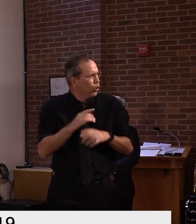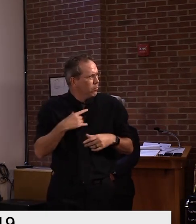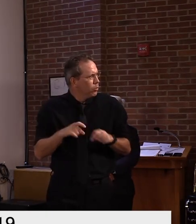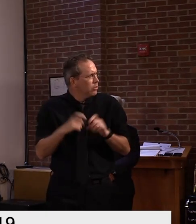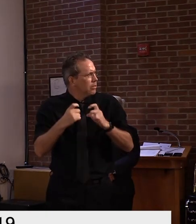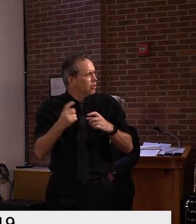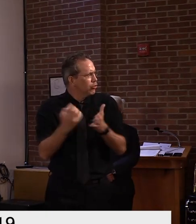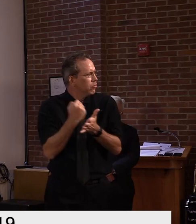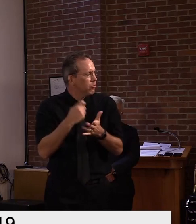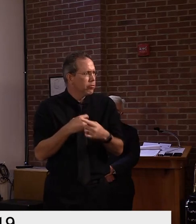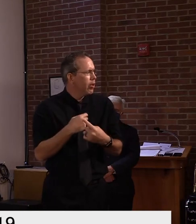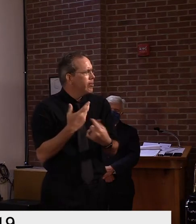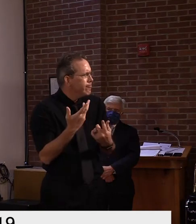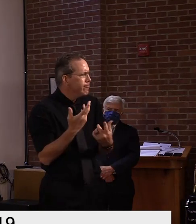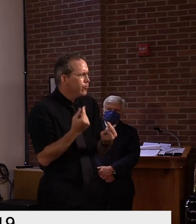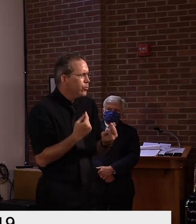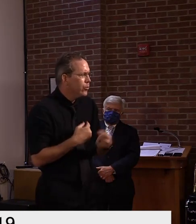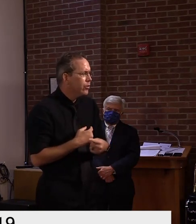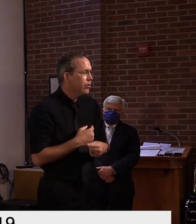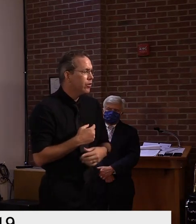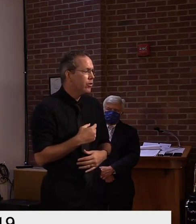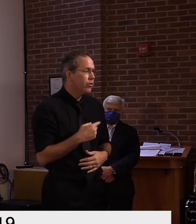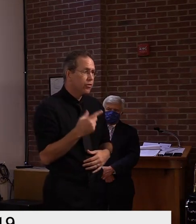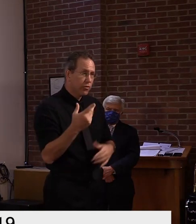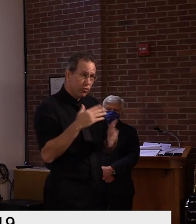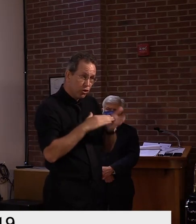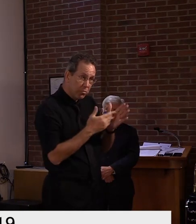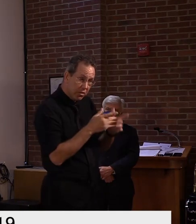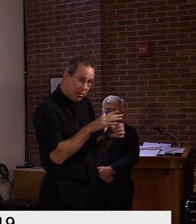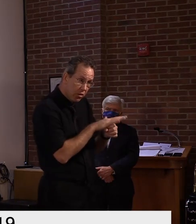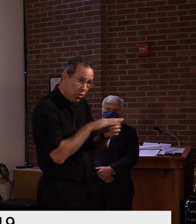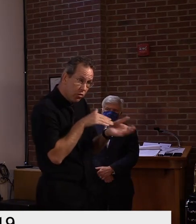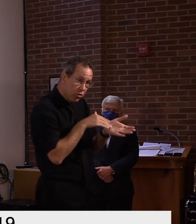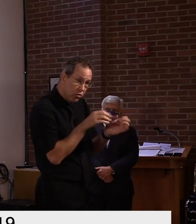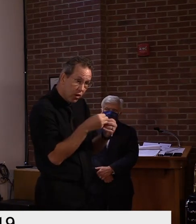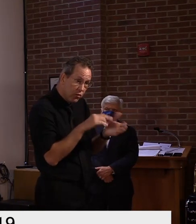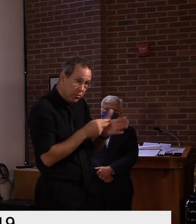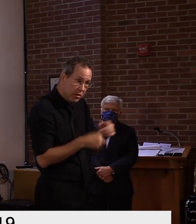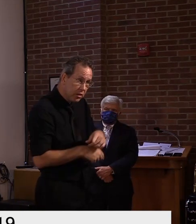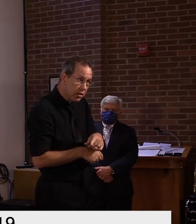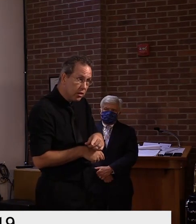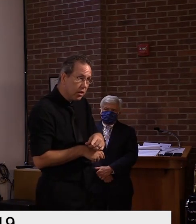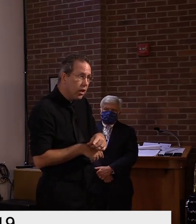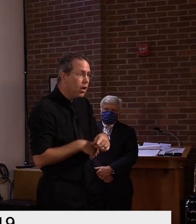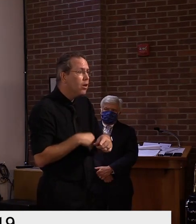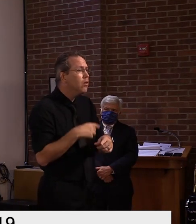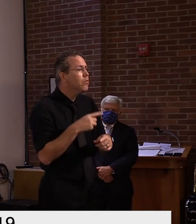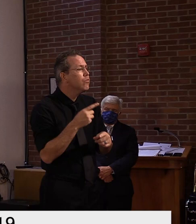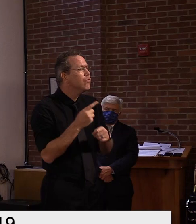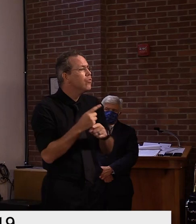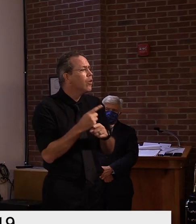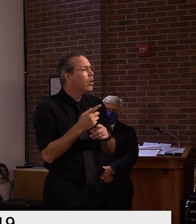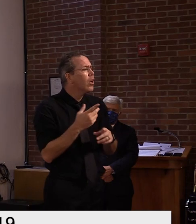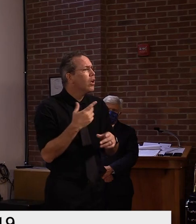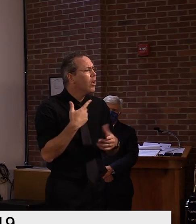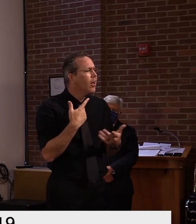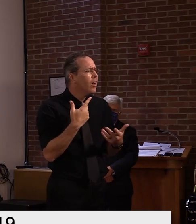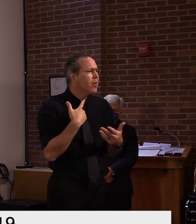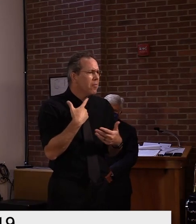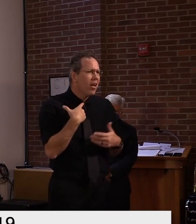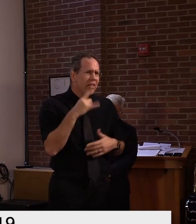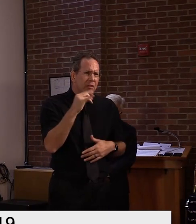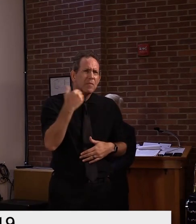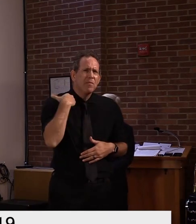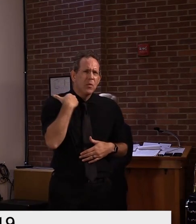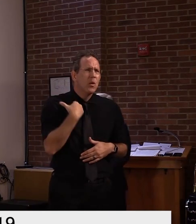The local office could not schedule the test for this person. Where previously this person had traveled out of state and the